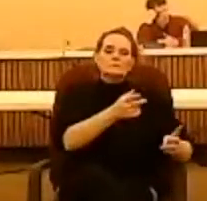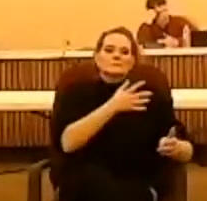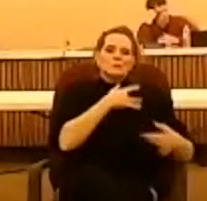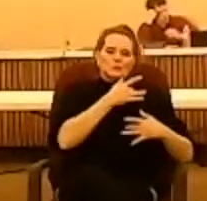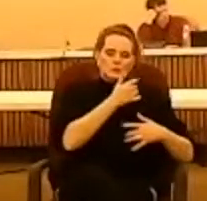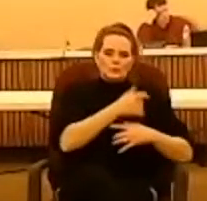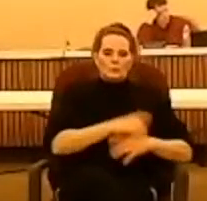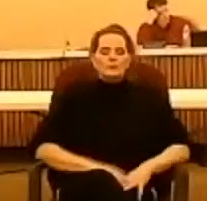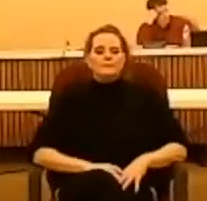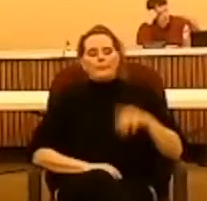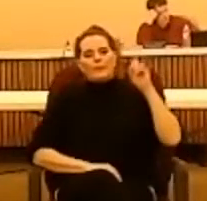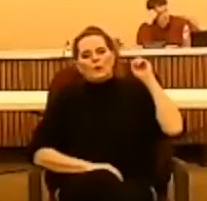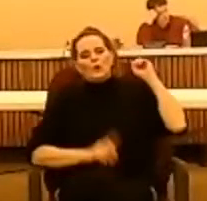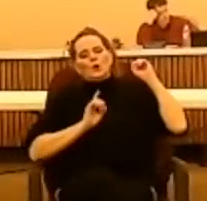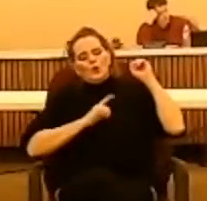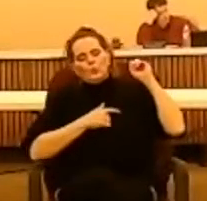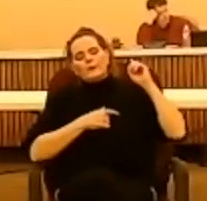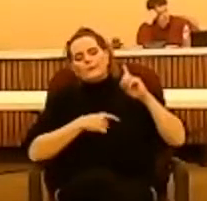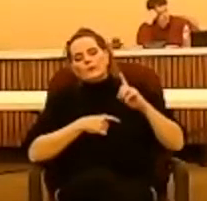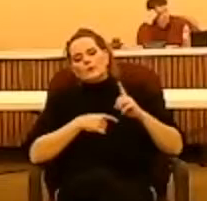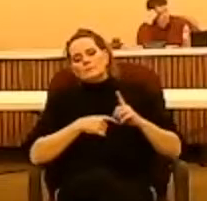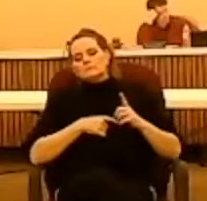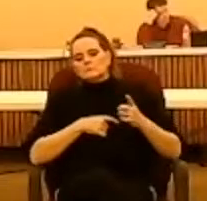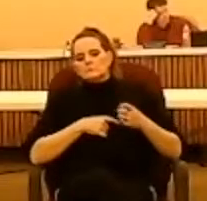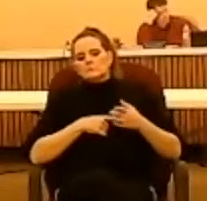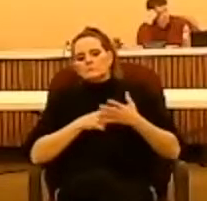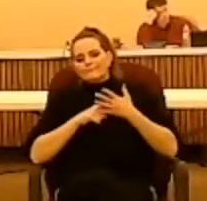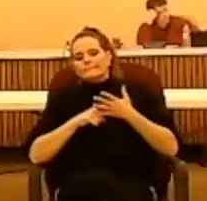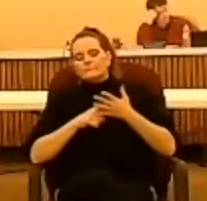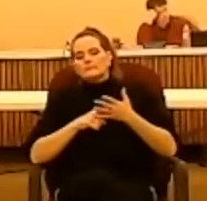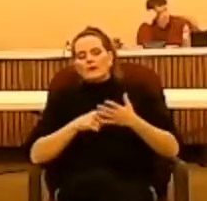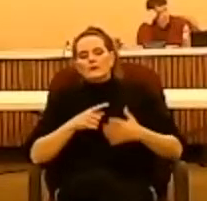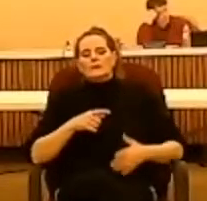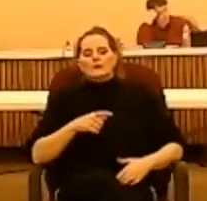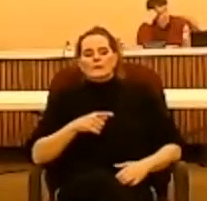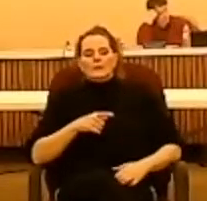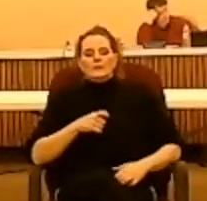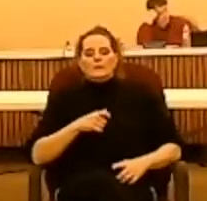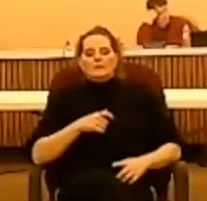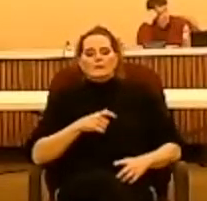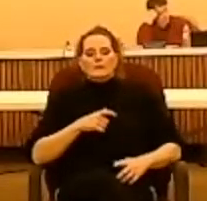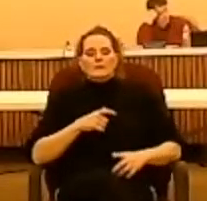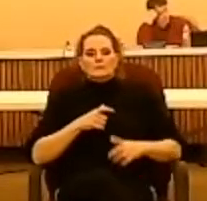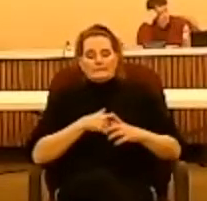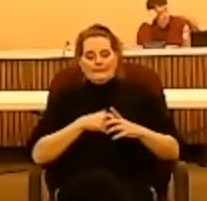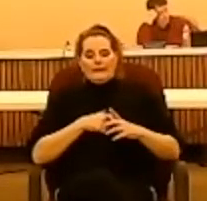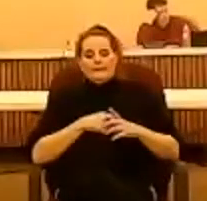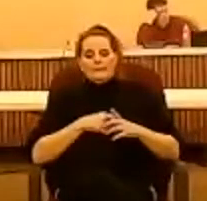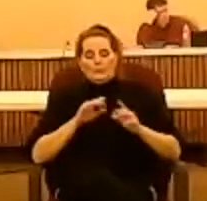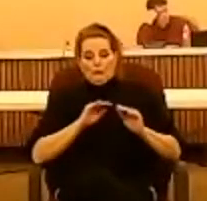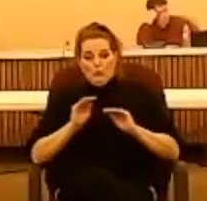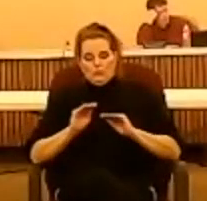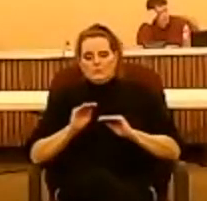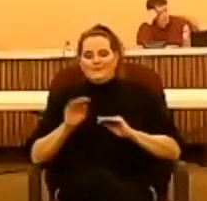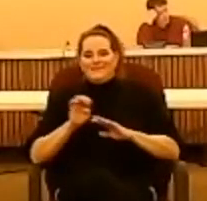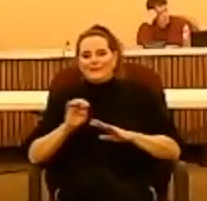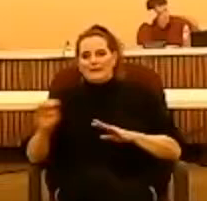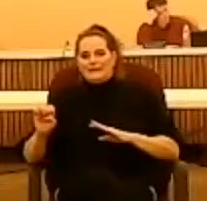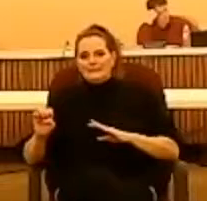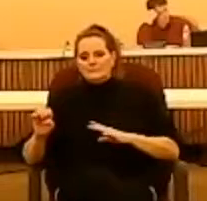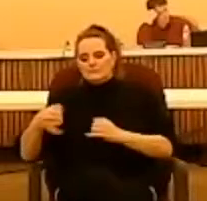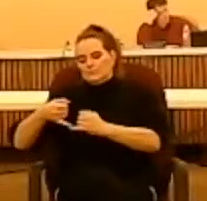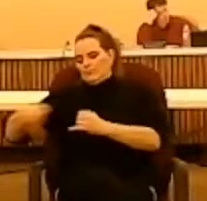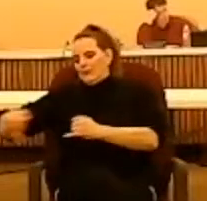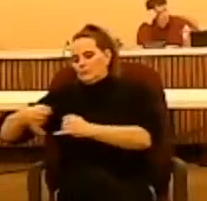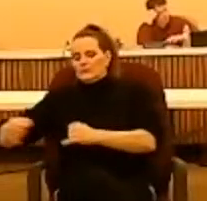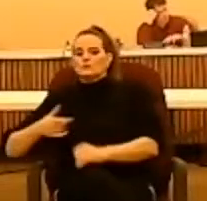the plan, they did push the east boundary further out so that we would be able to put handicap